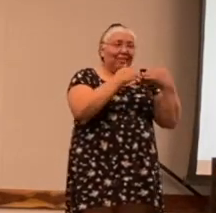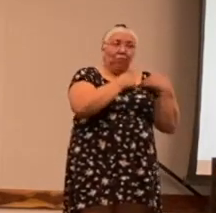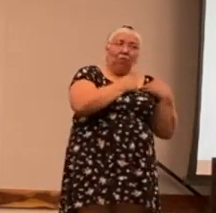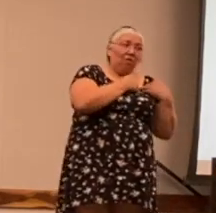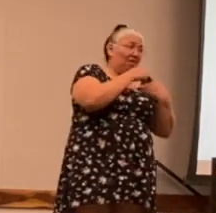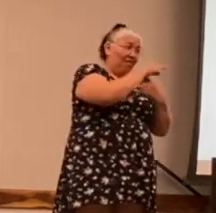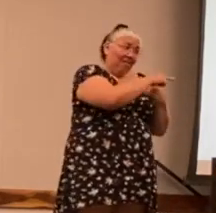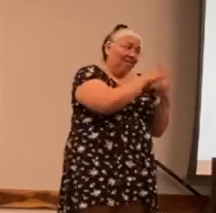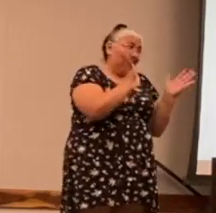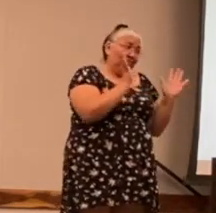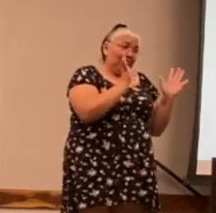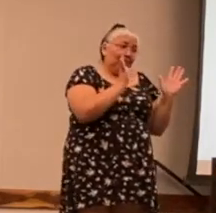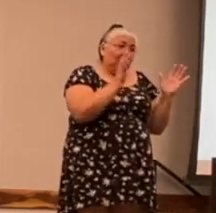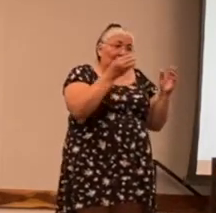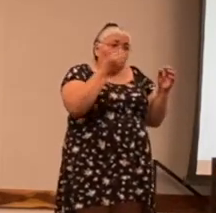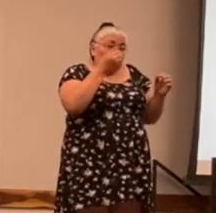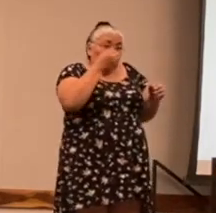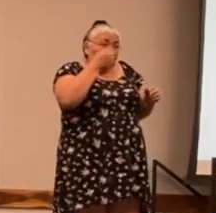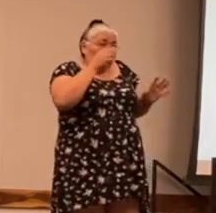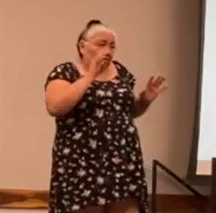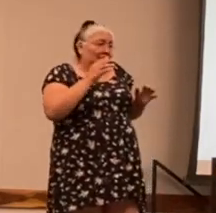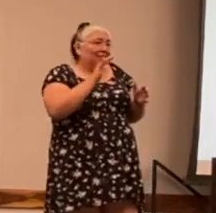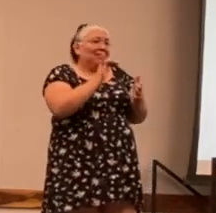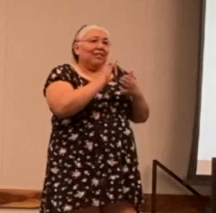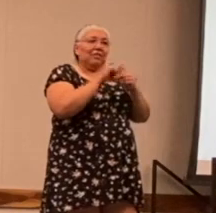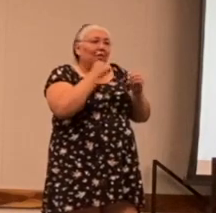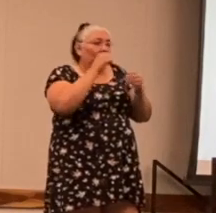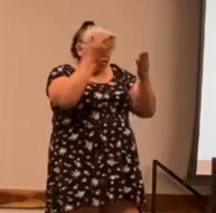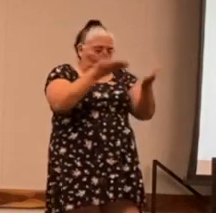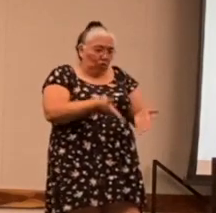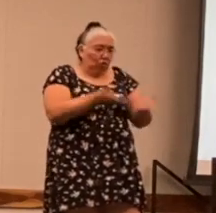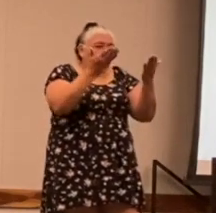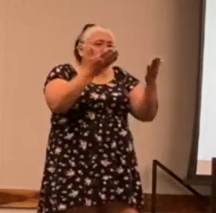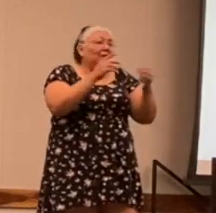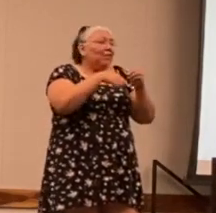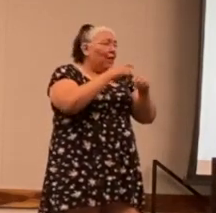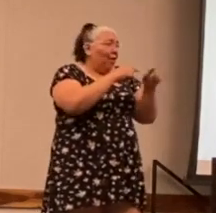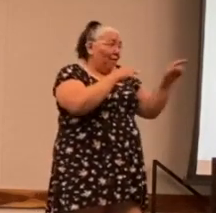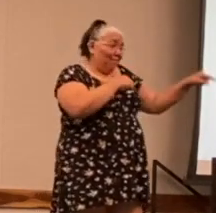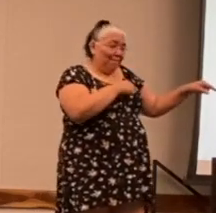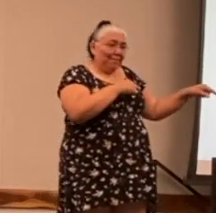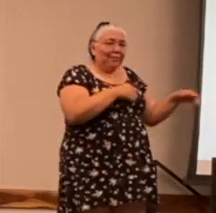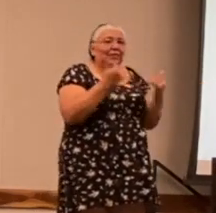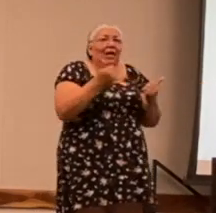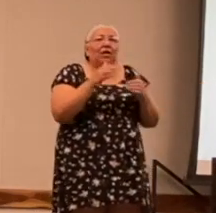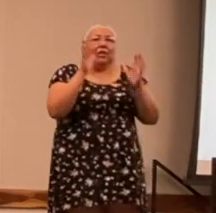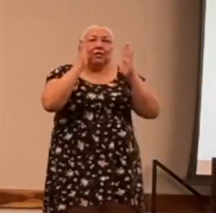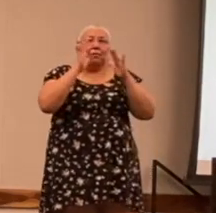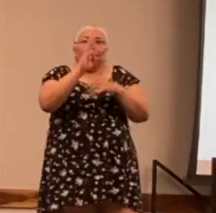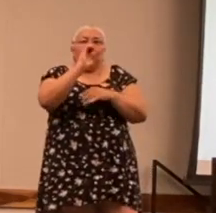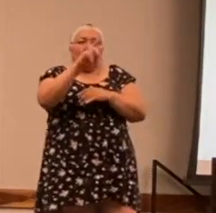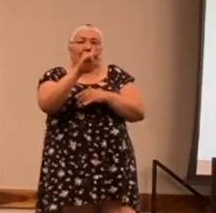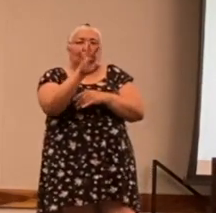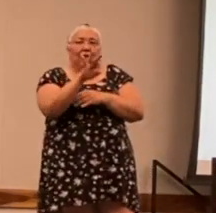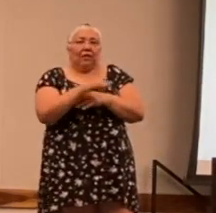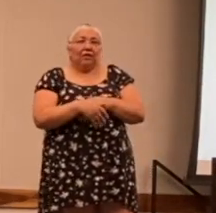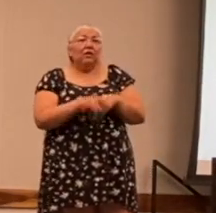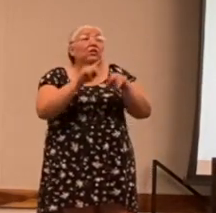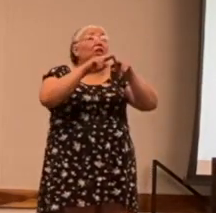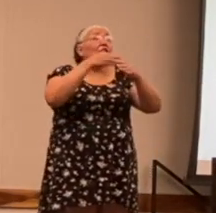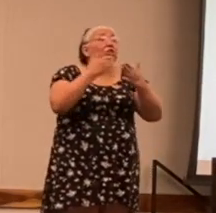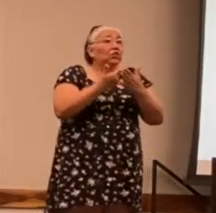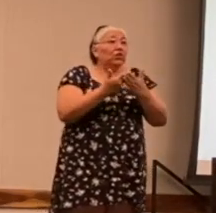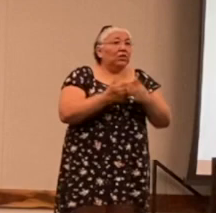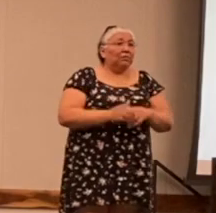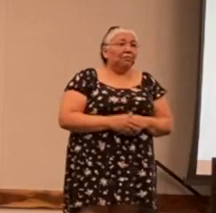care. It's not about you. It's about them. So this is what Mark 9 says. It says, salt is good. Say salt is good.